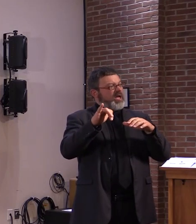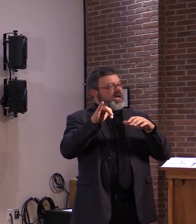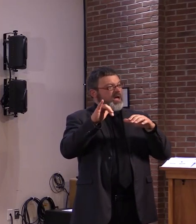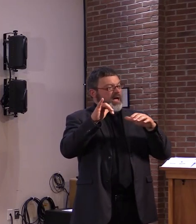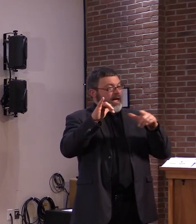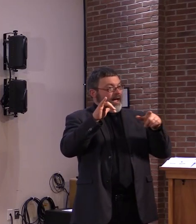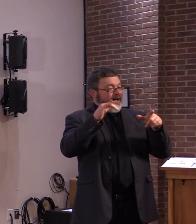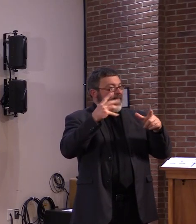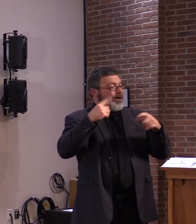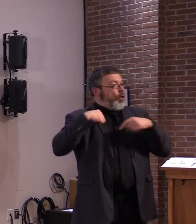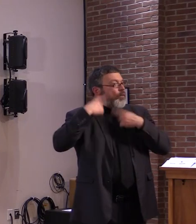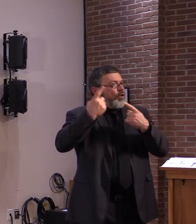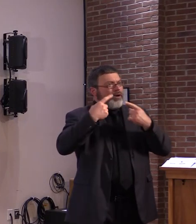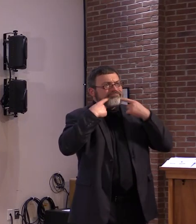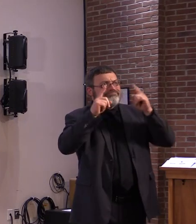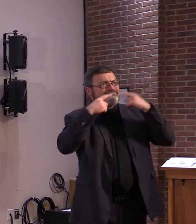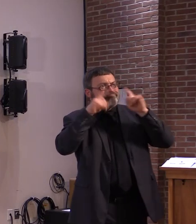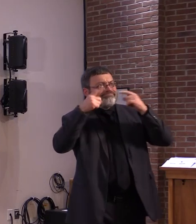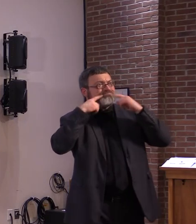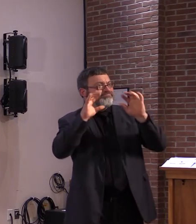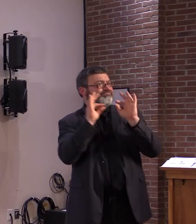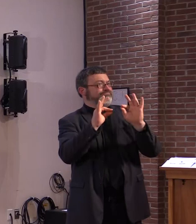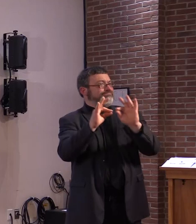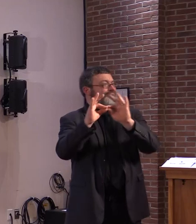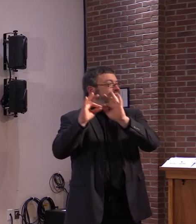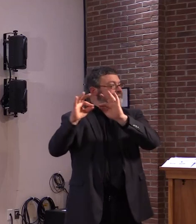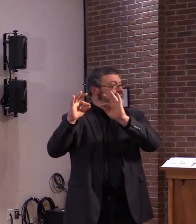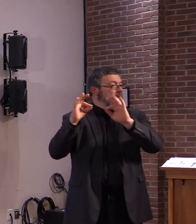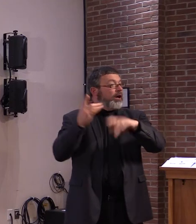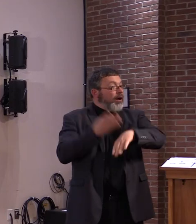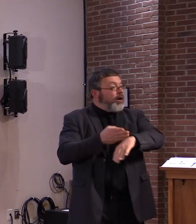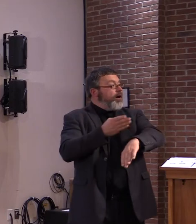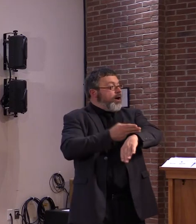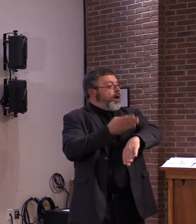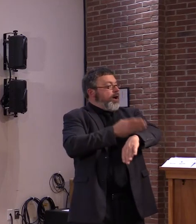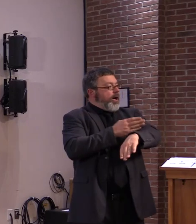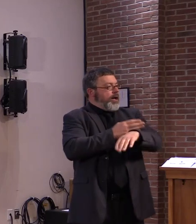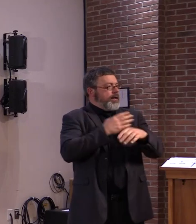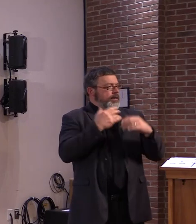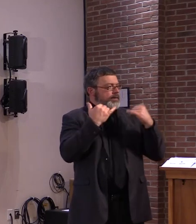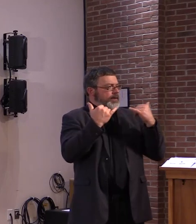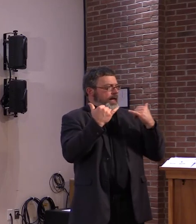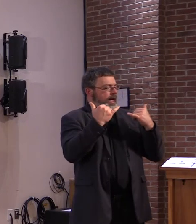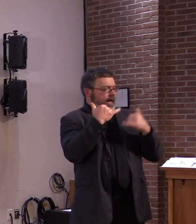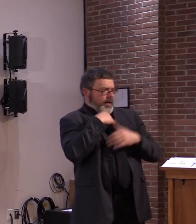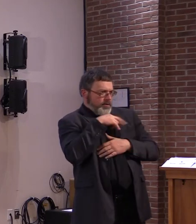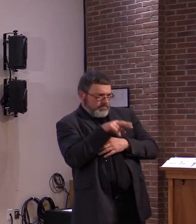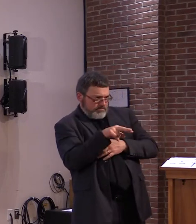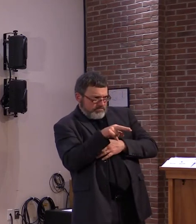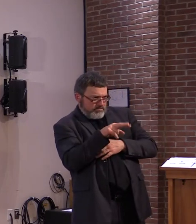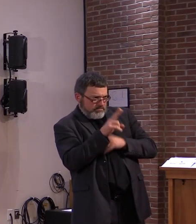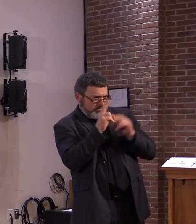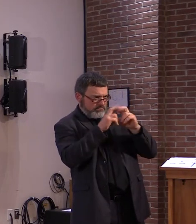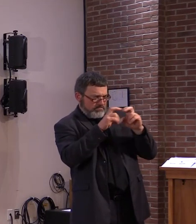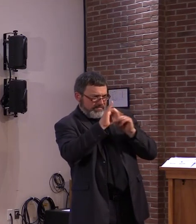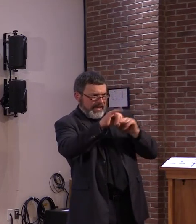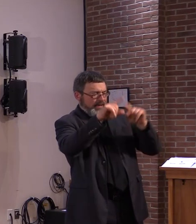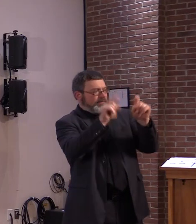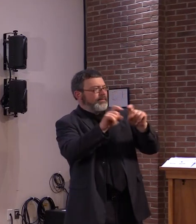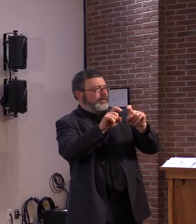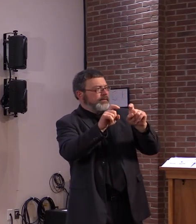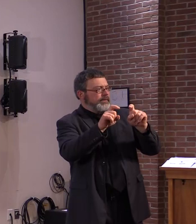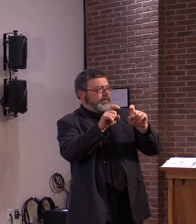But one thing we've done now is take a look at that testing strategy and wondering, does it work for